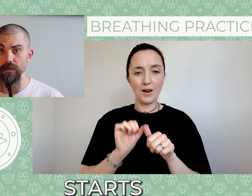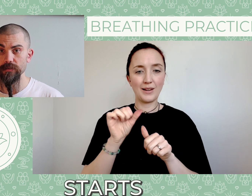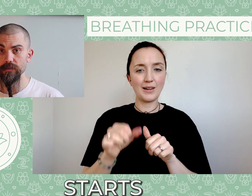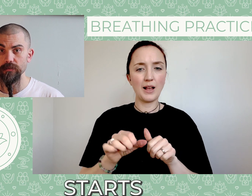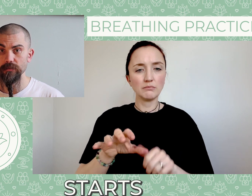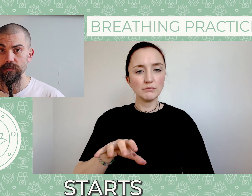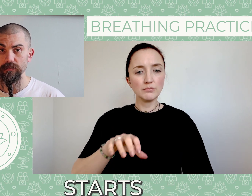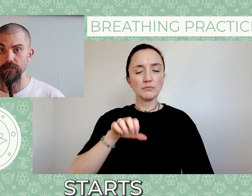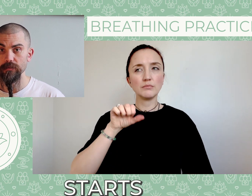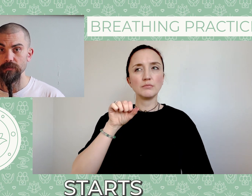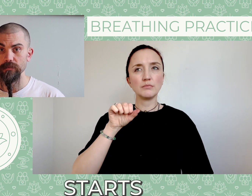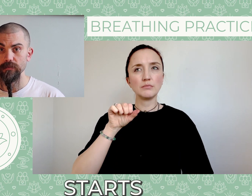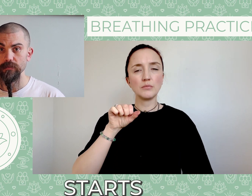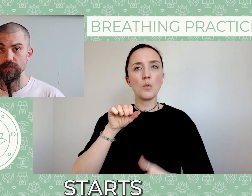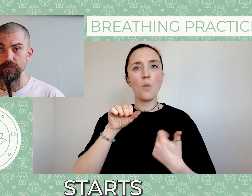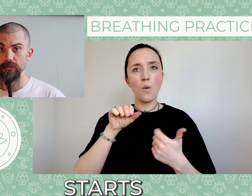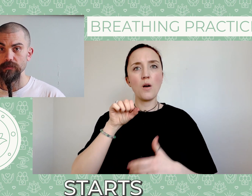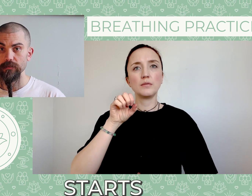out-breath starts.